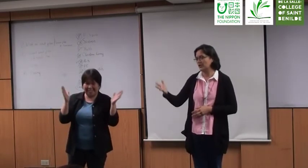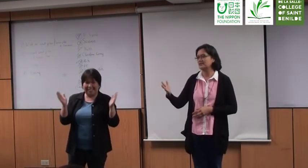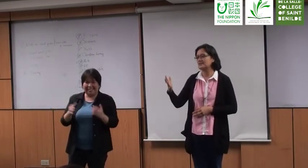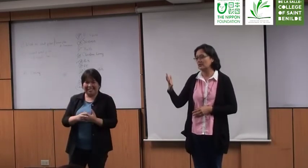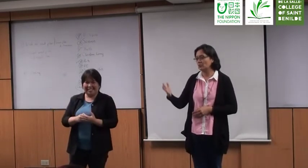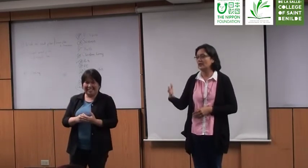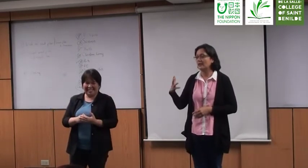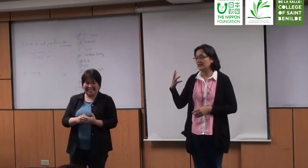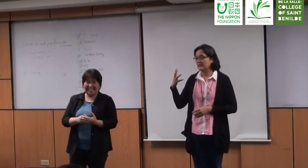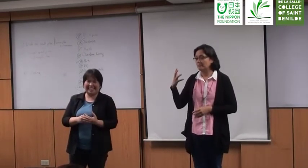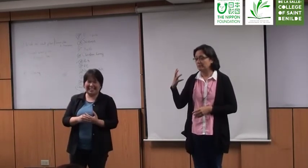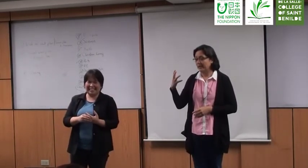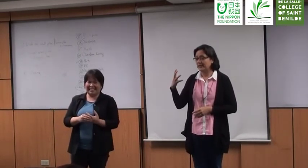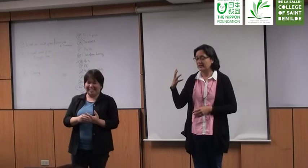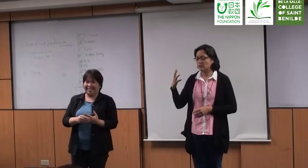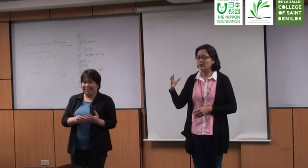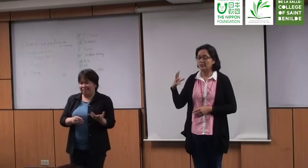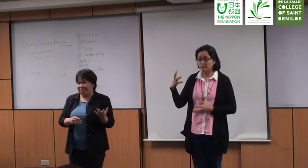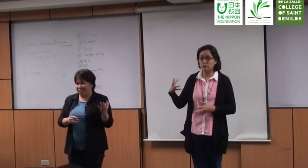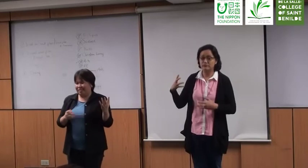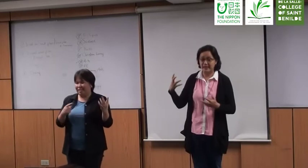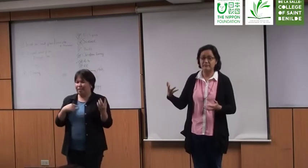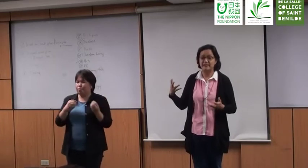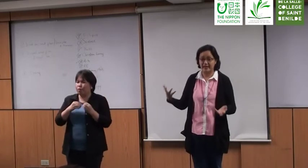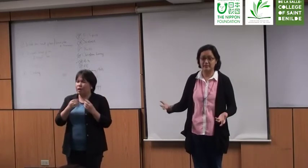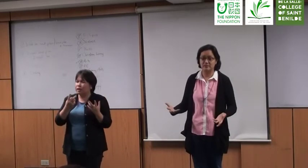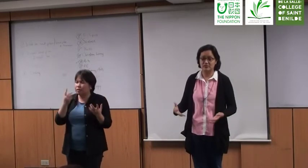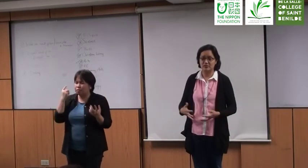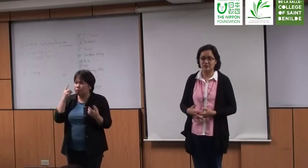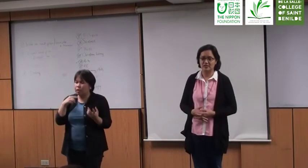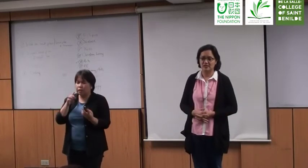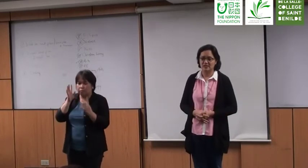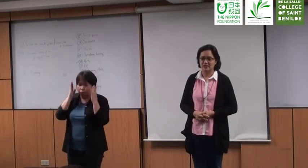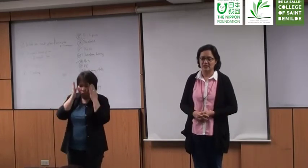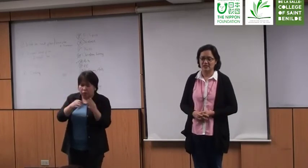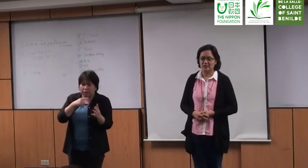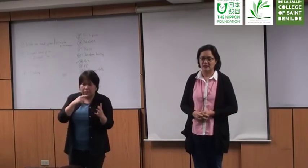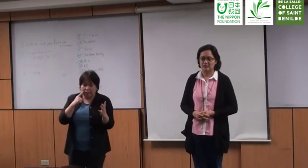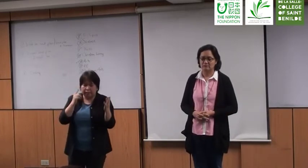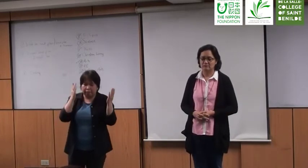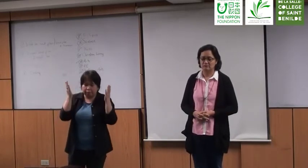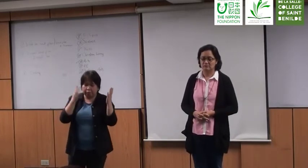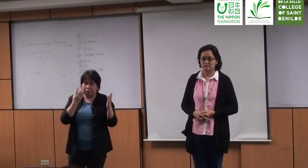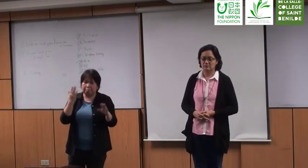the choices that will improve deaf lives.